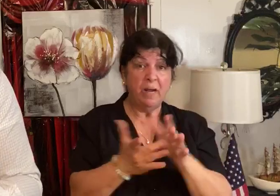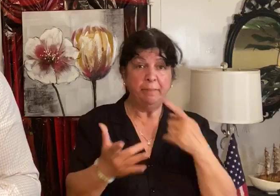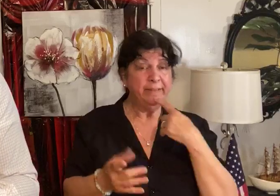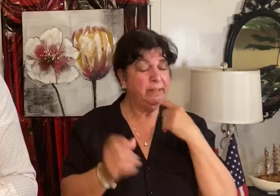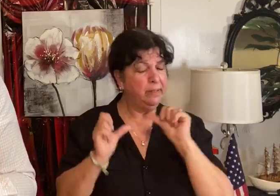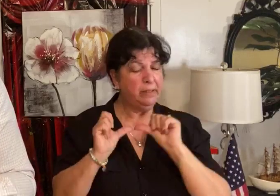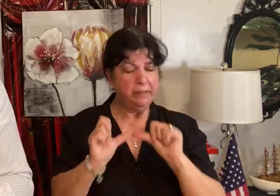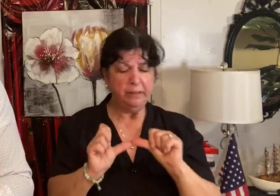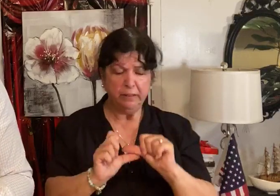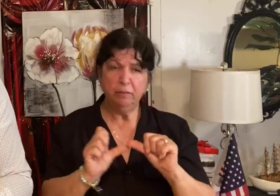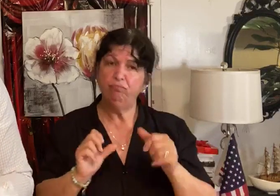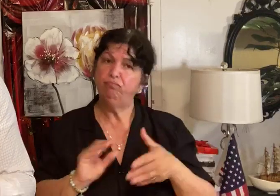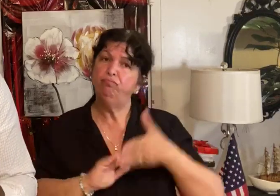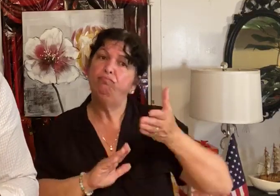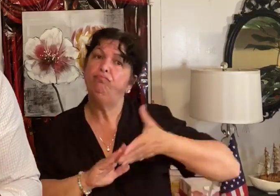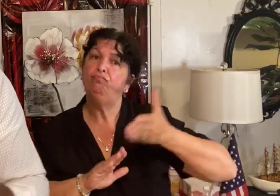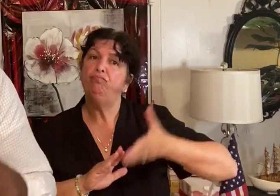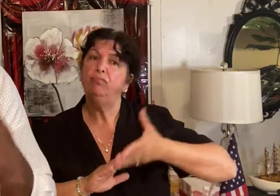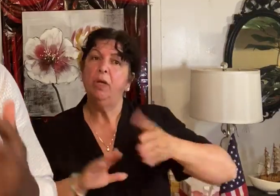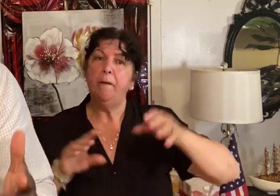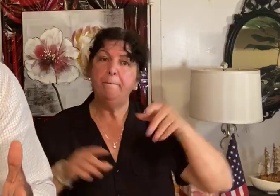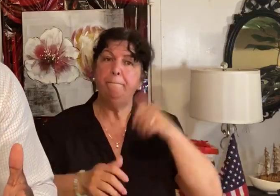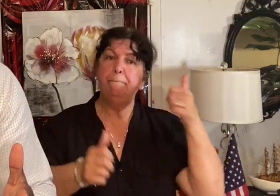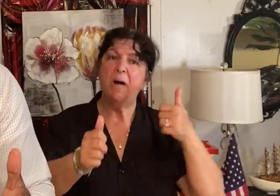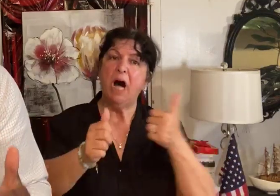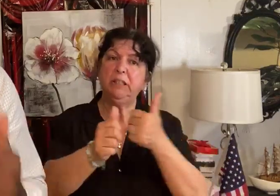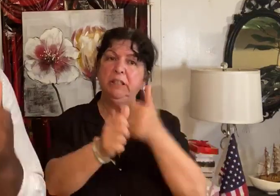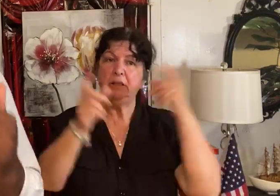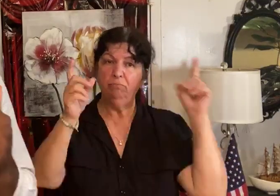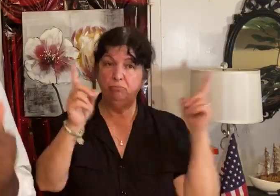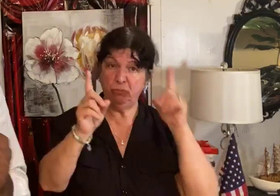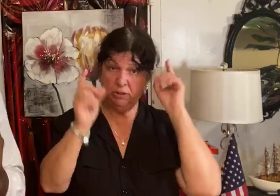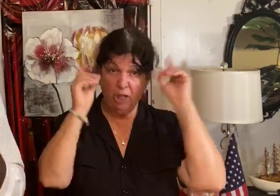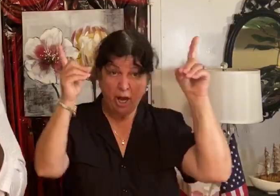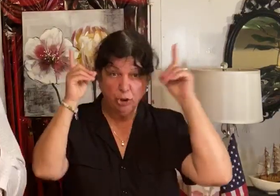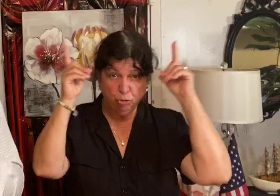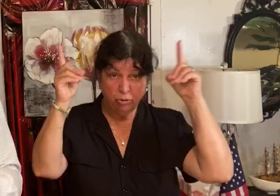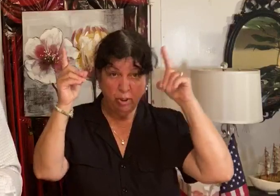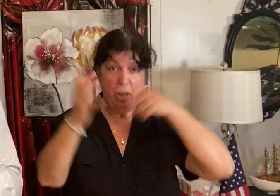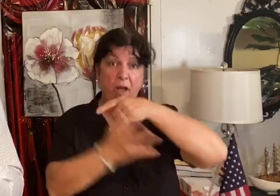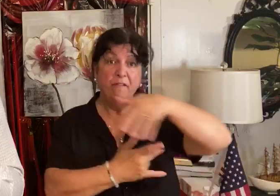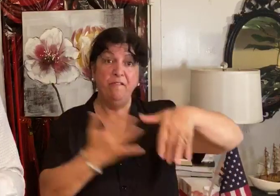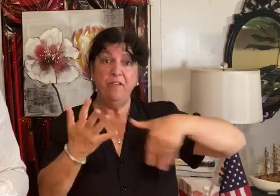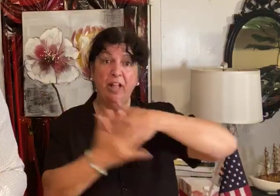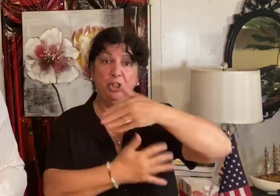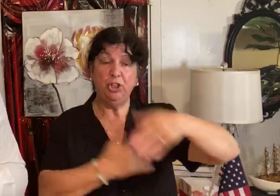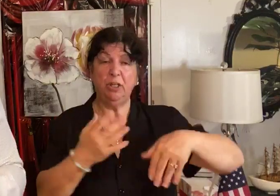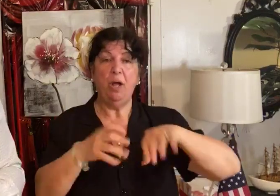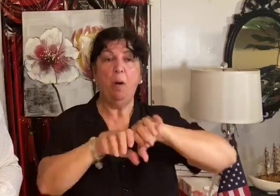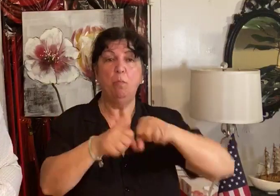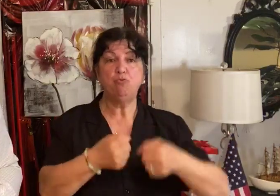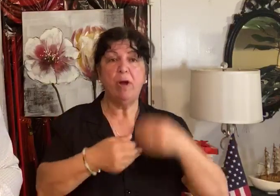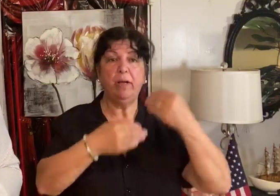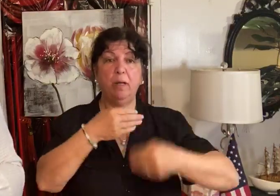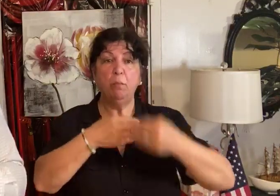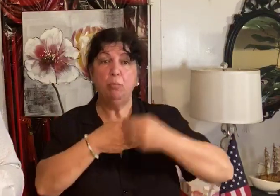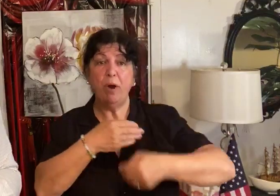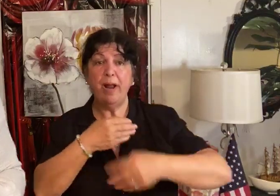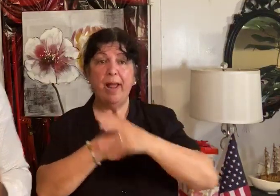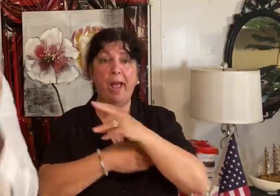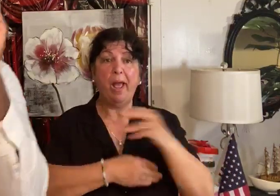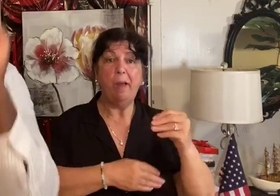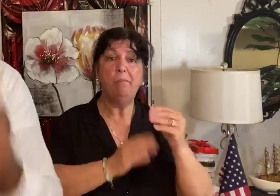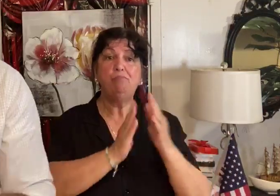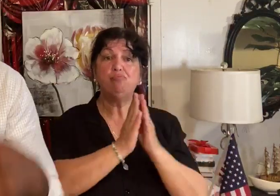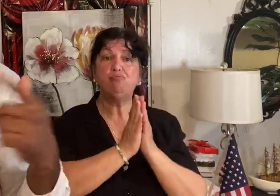continued steadfastly in the apostles' doctrine and fellowship and in breaking of bread and in prayers." Let's